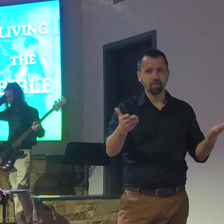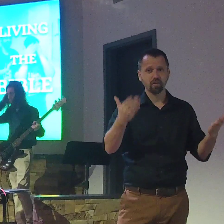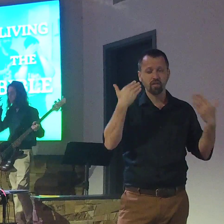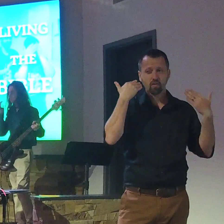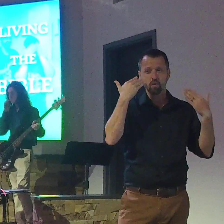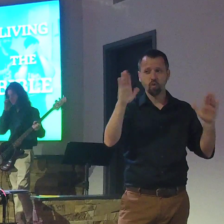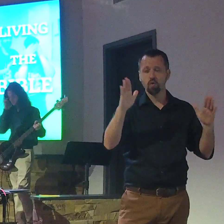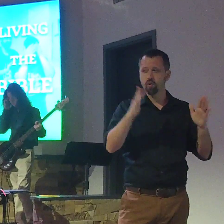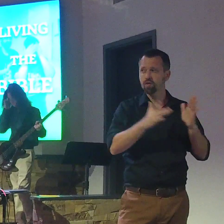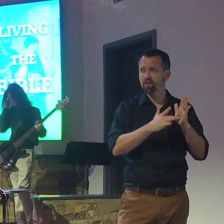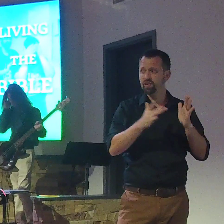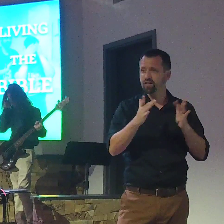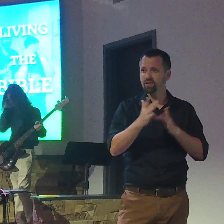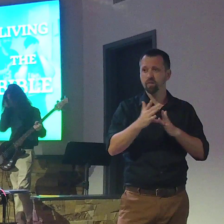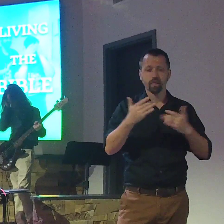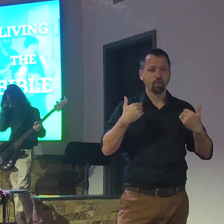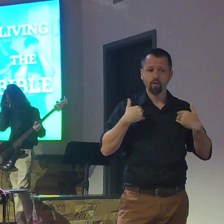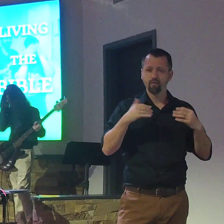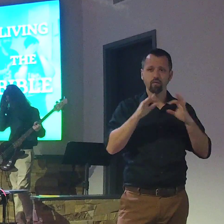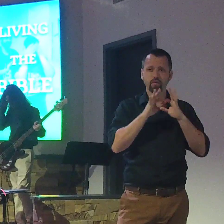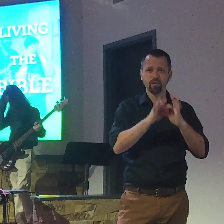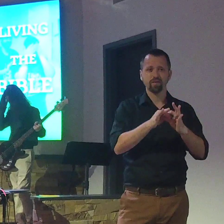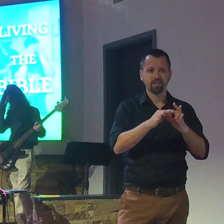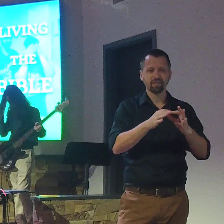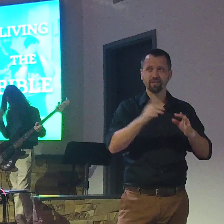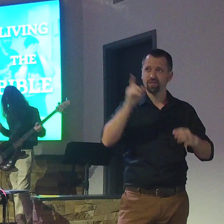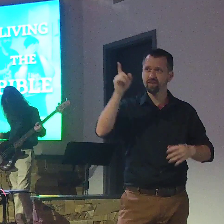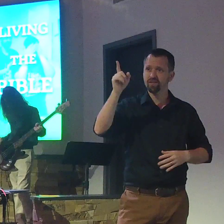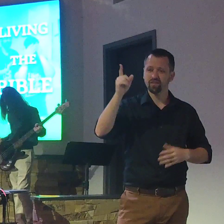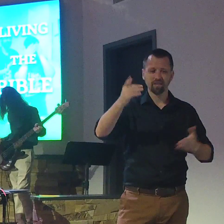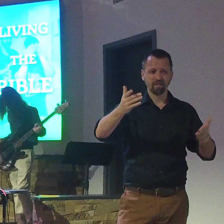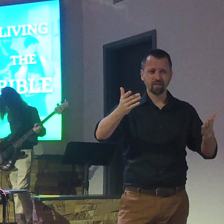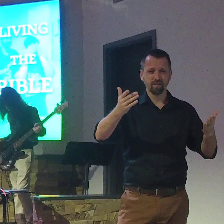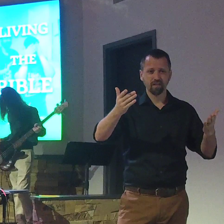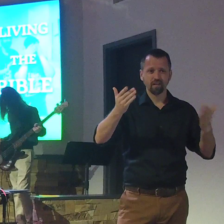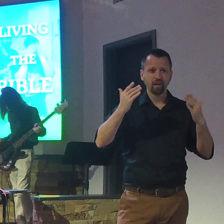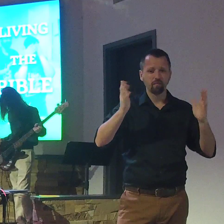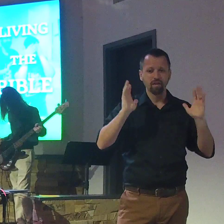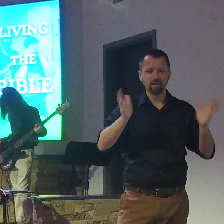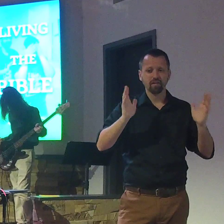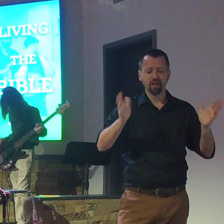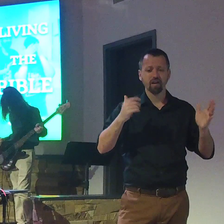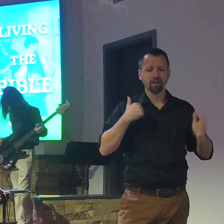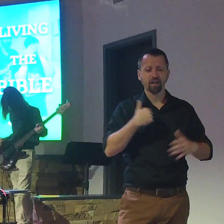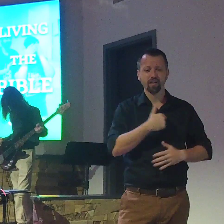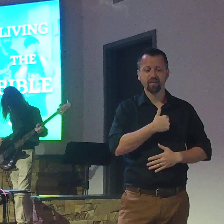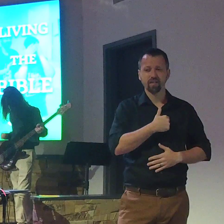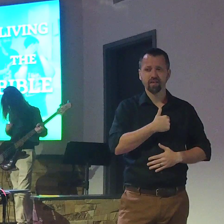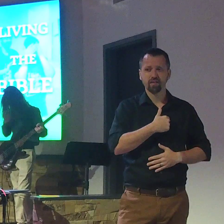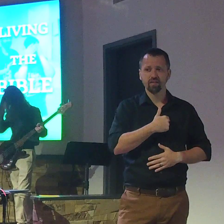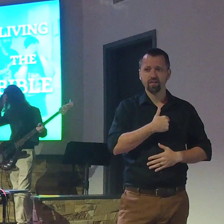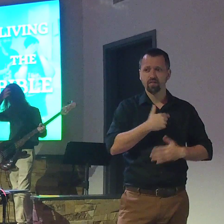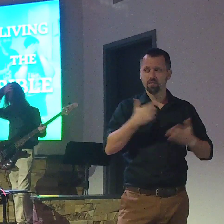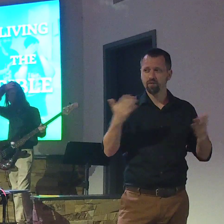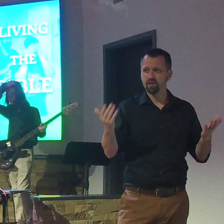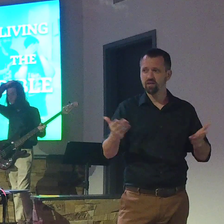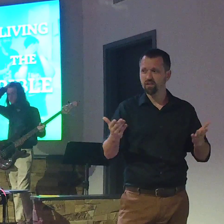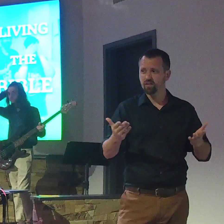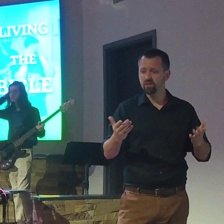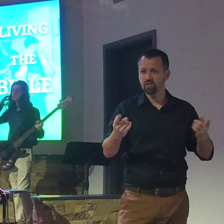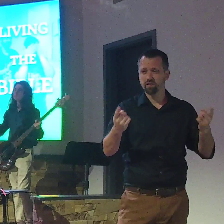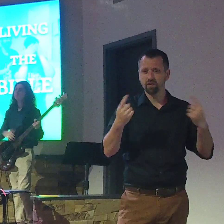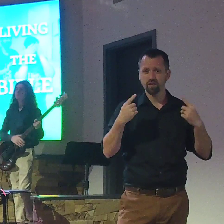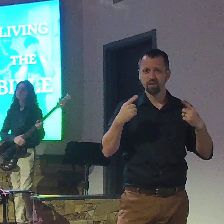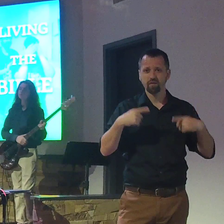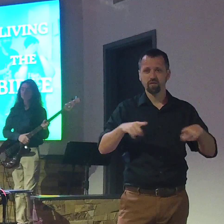know Jesus, you don't have that relationship with him, we encourage you, come and talk to us. We're available here. You can come during